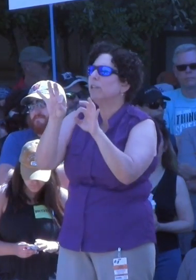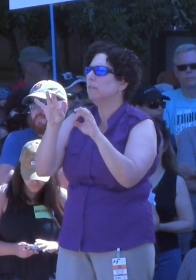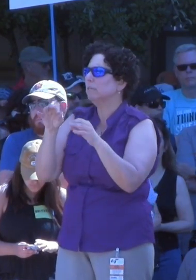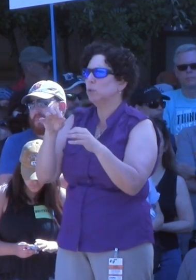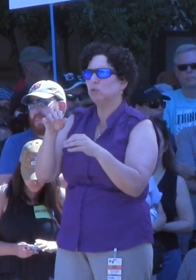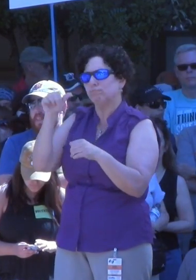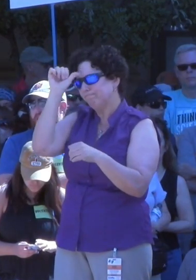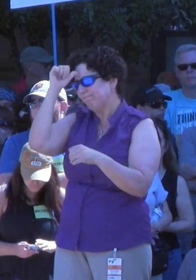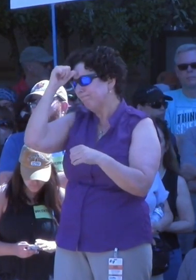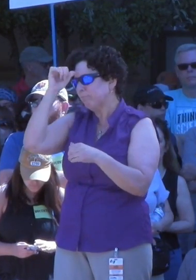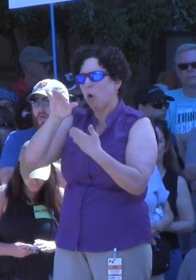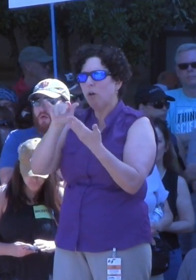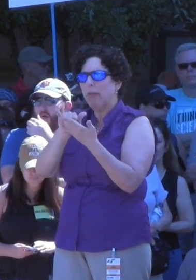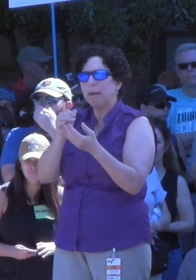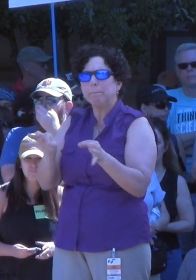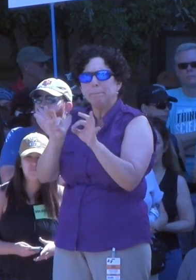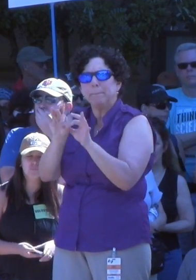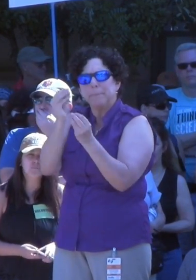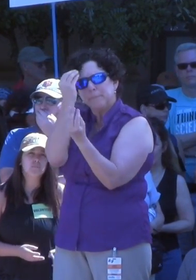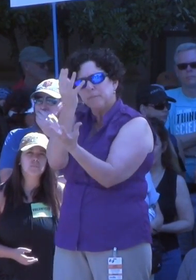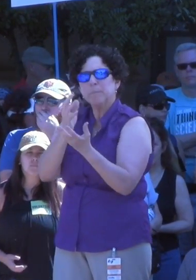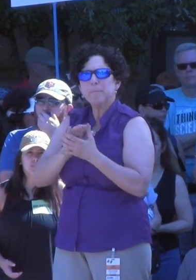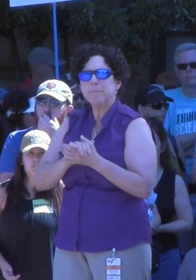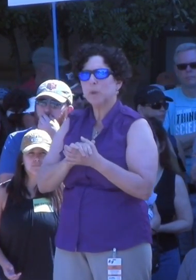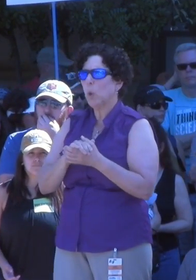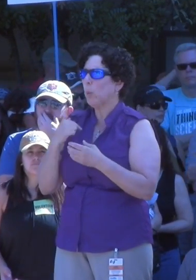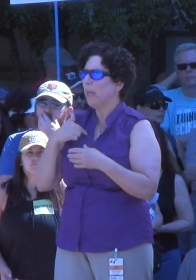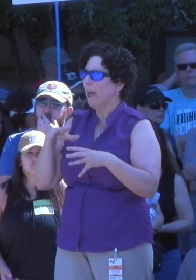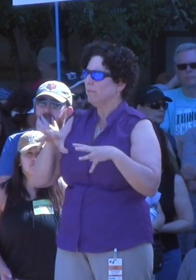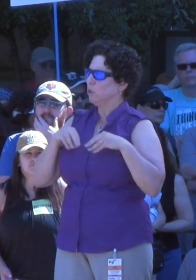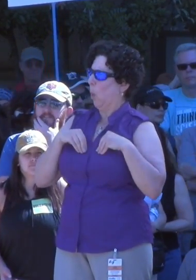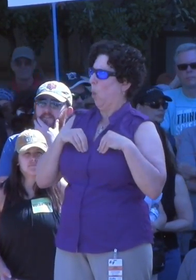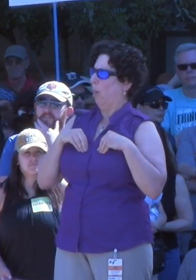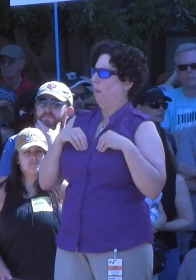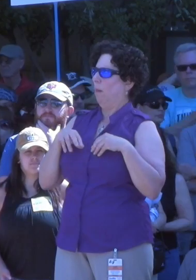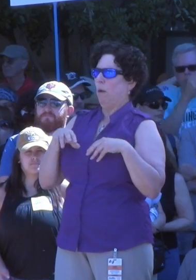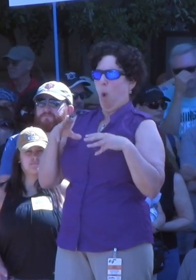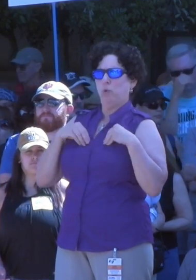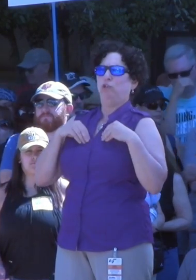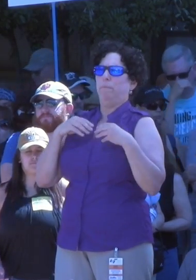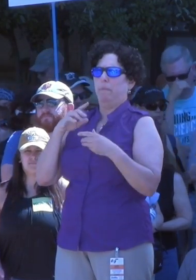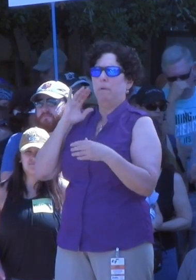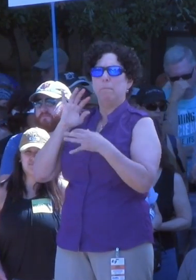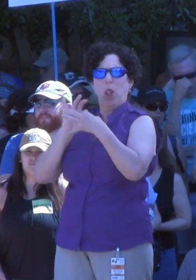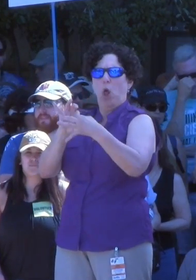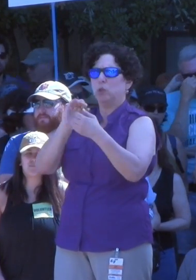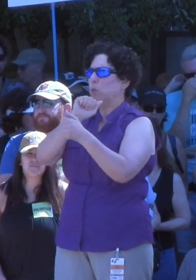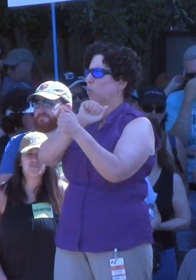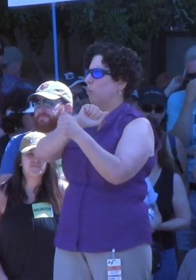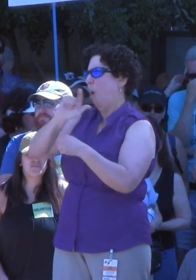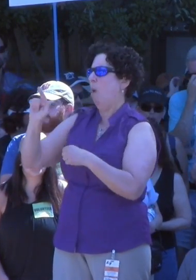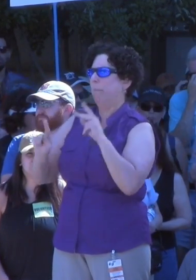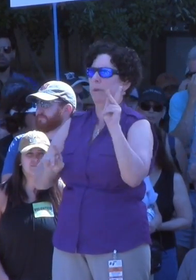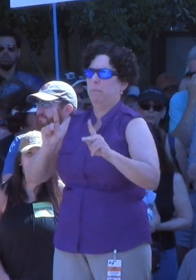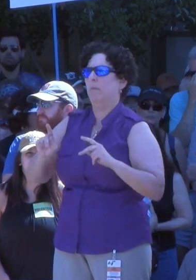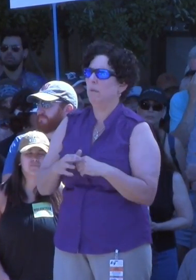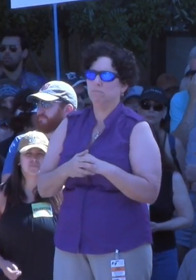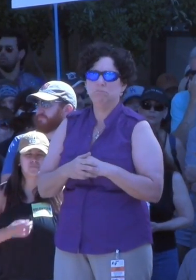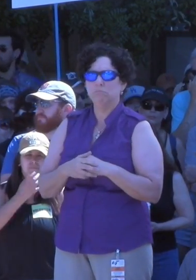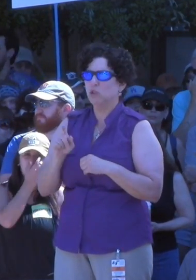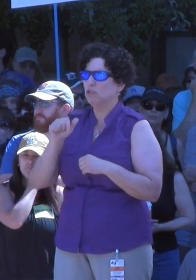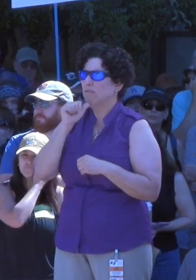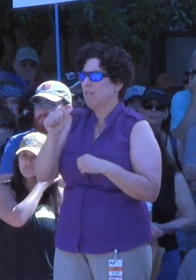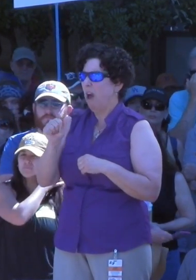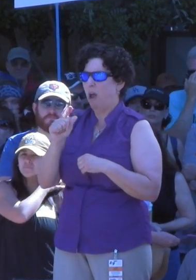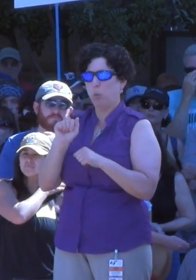well. Science is not something we have sole ownership of. It belongs to everyone. Science and scientists cannot and should